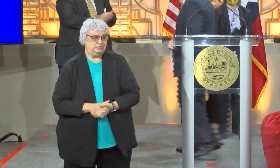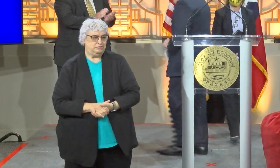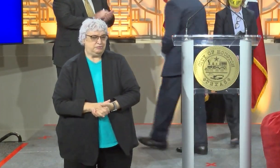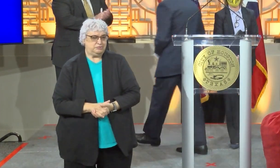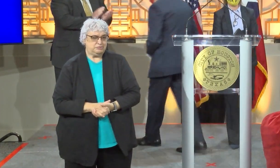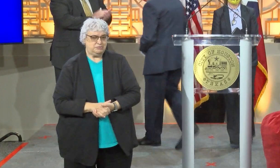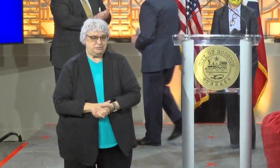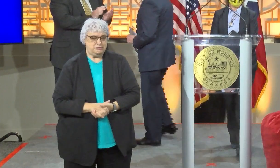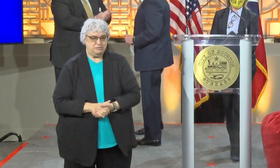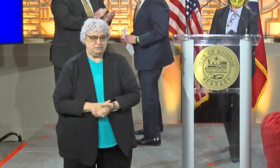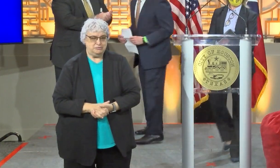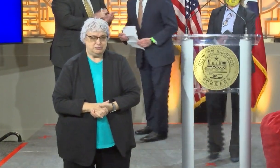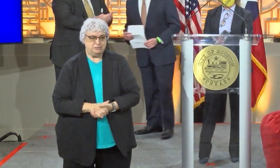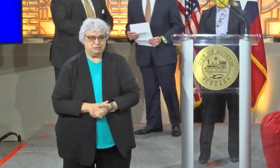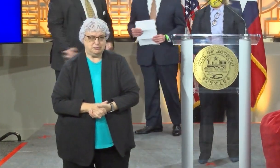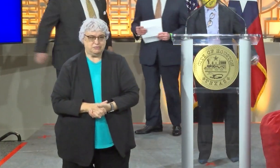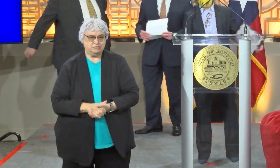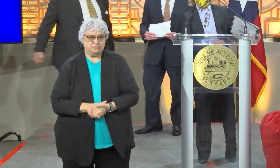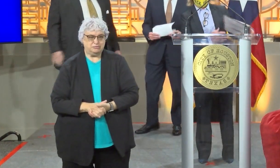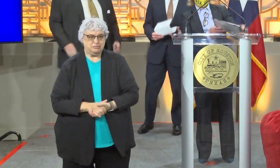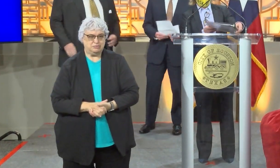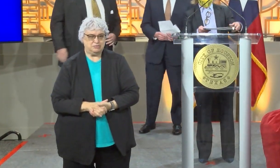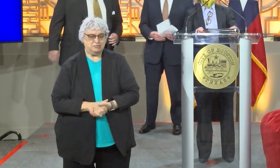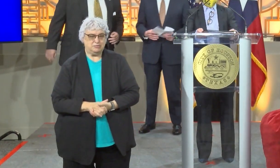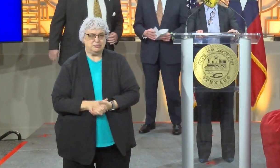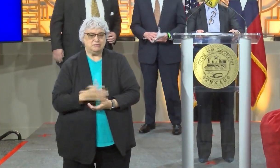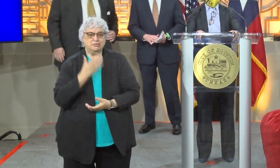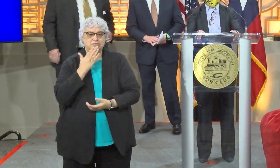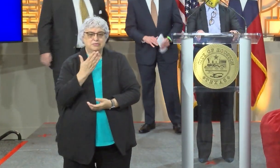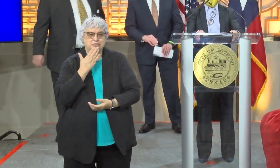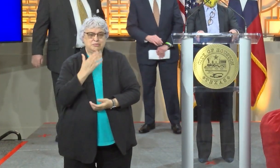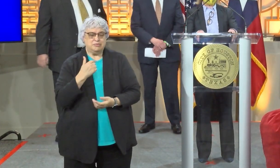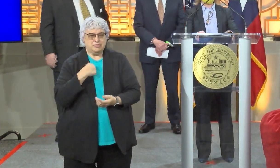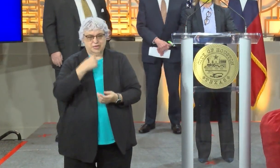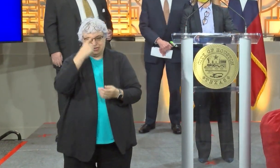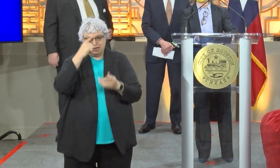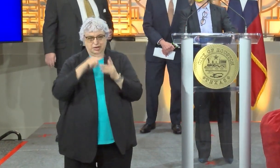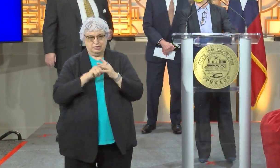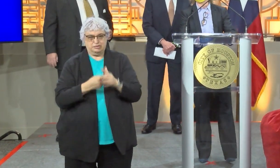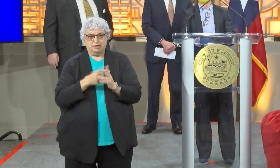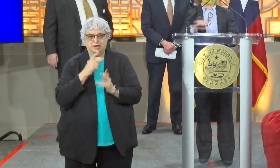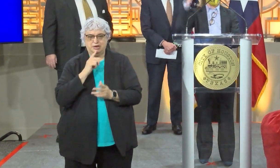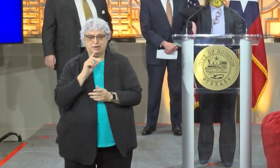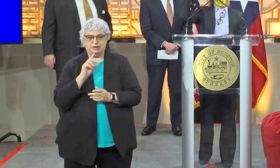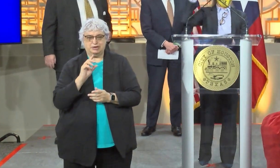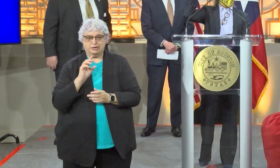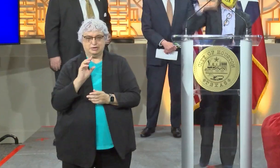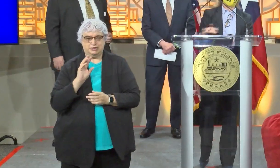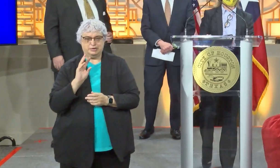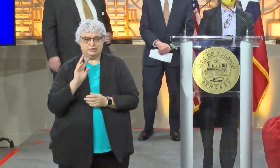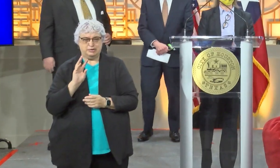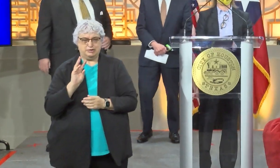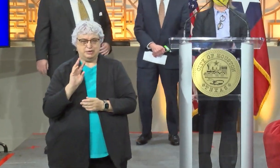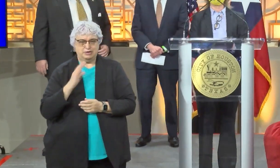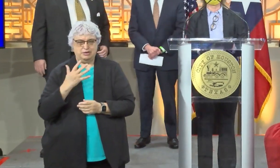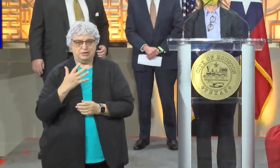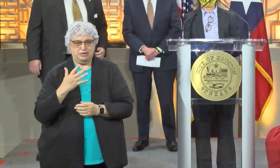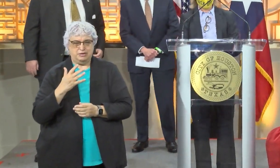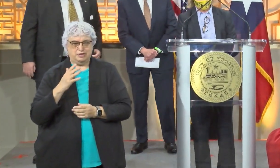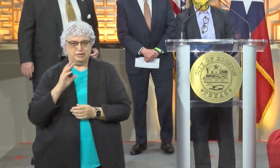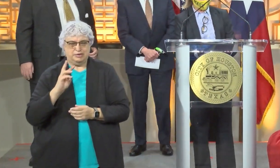you, Bob. Thank you. I think I started when I was 6'2", 5'2"